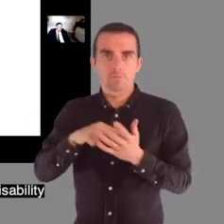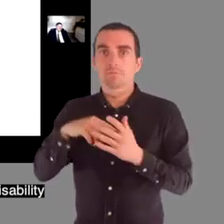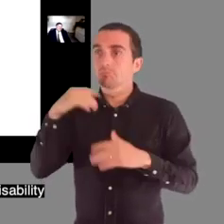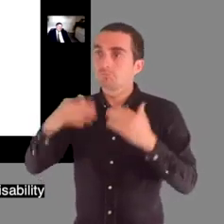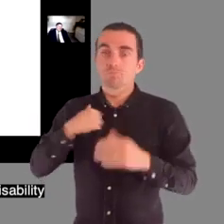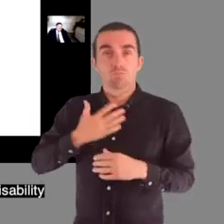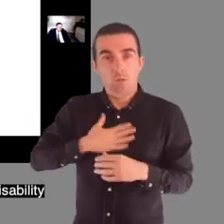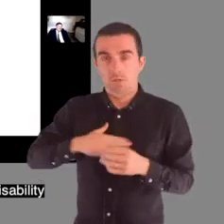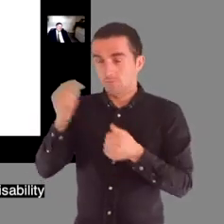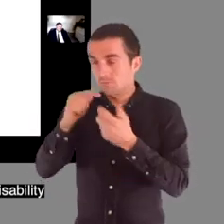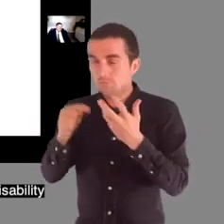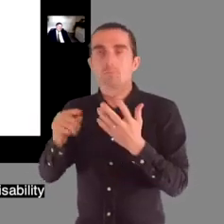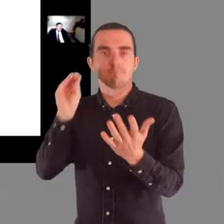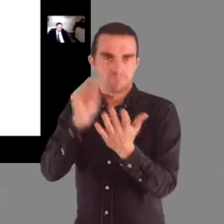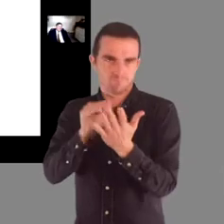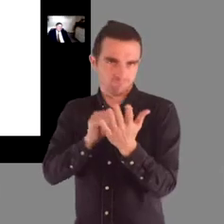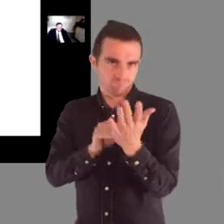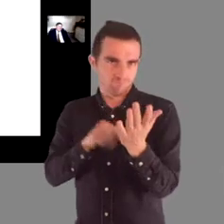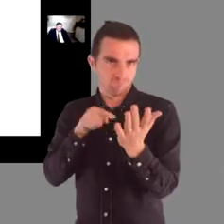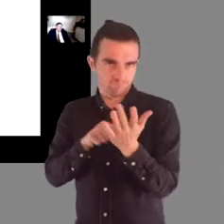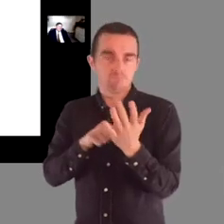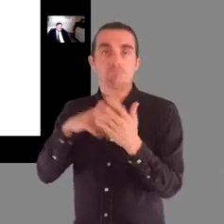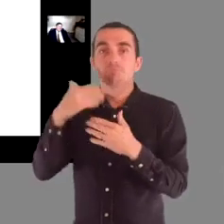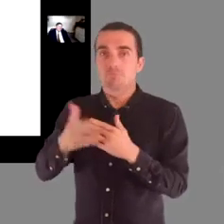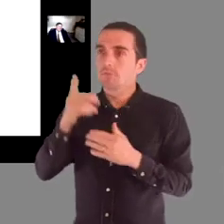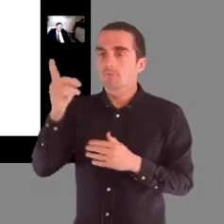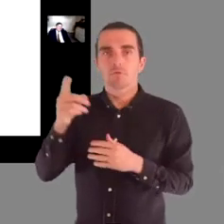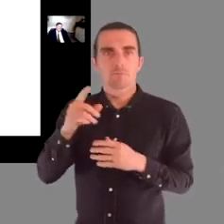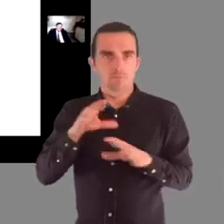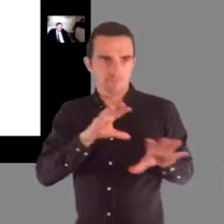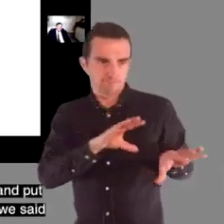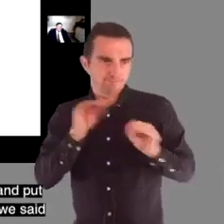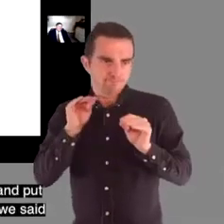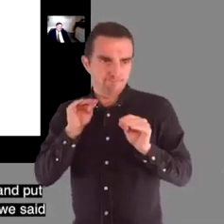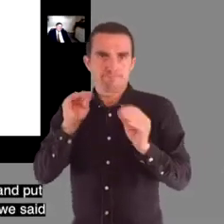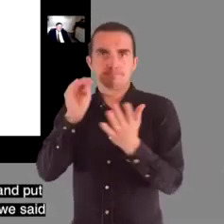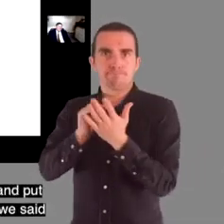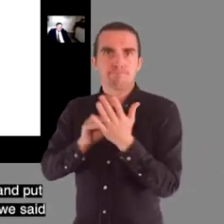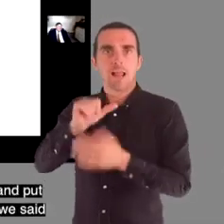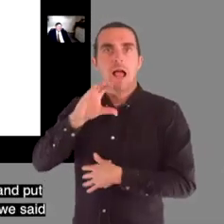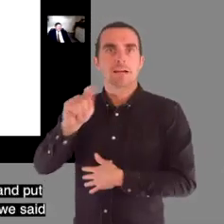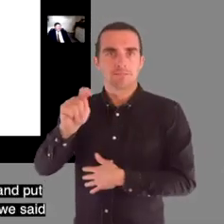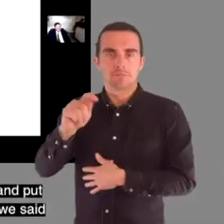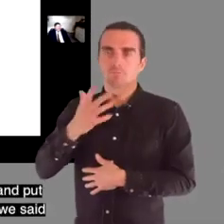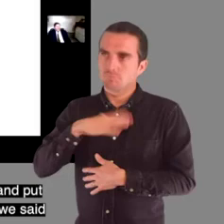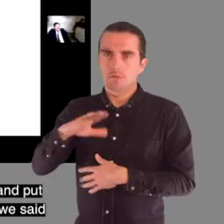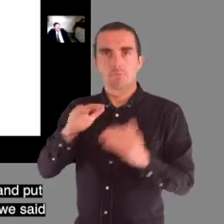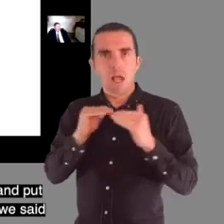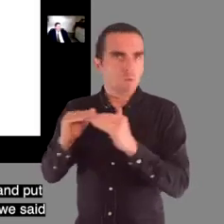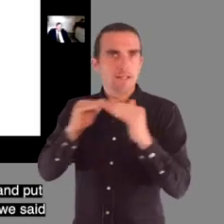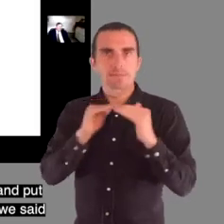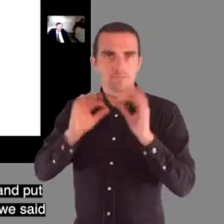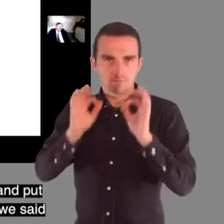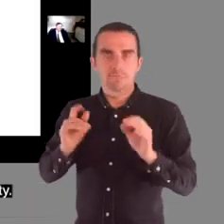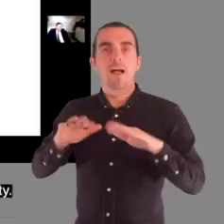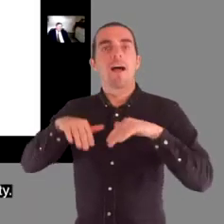are captured in the act. Everything that we wanted is captured there. Then they took it from that act and put it into the Constitution,